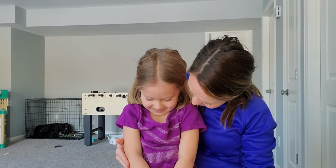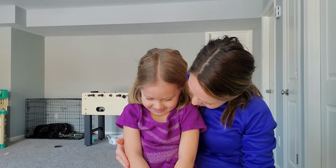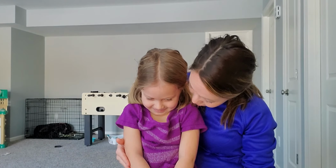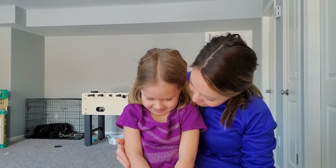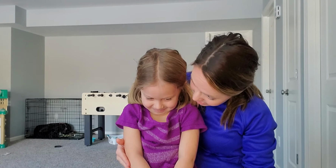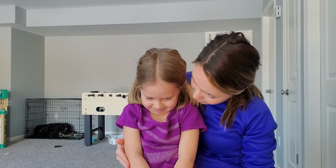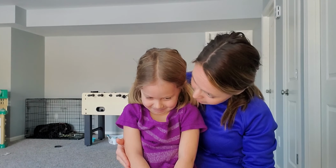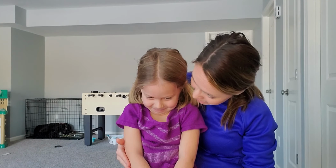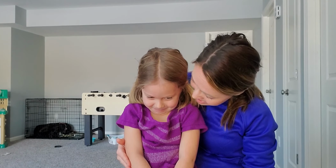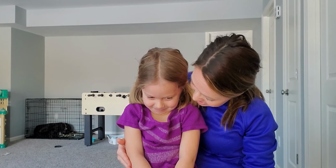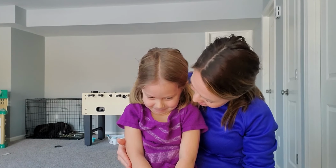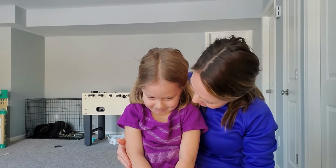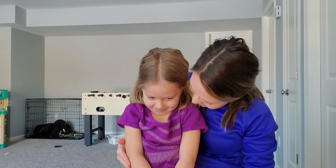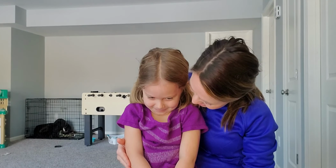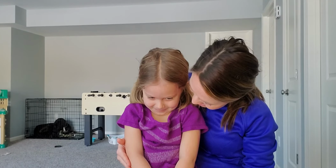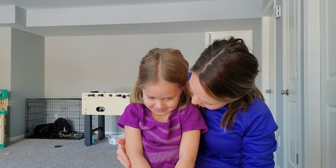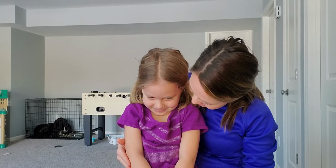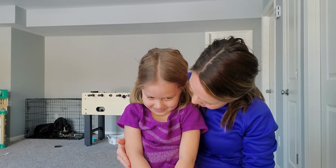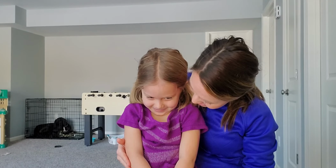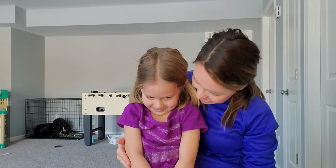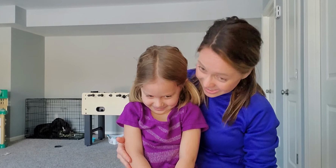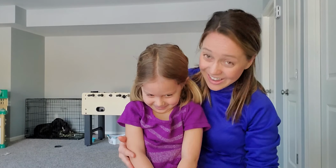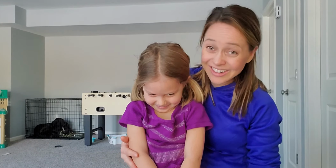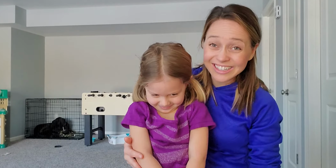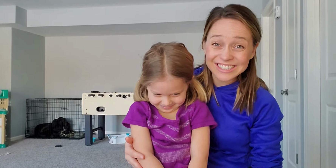Can you just say the word please? Say it louder. Good job.